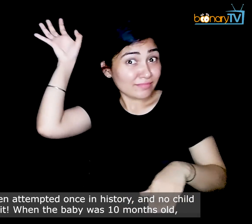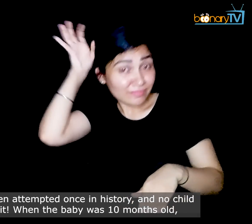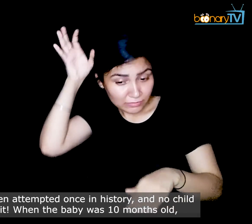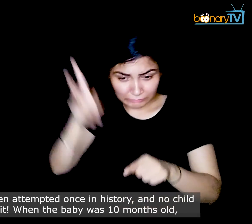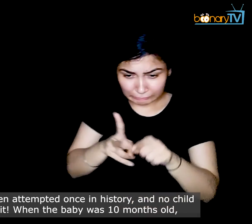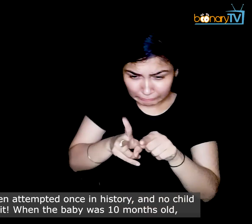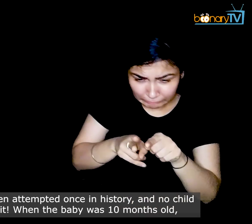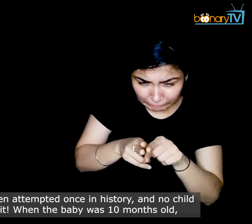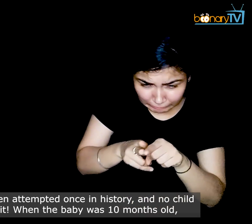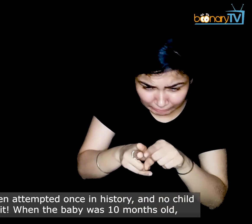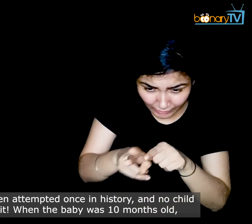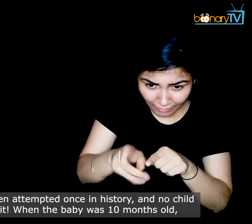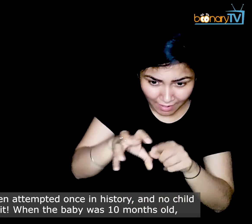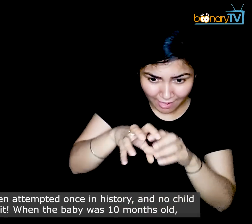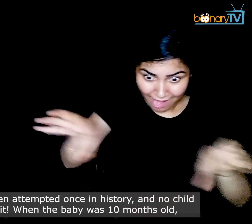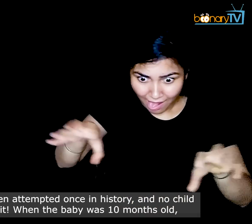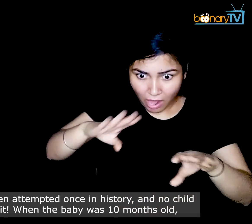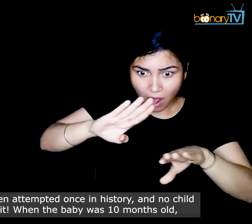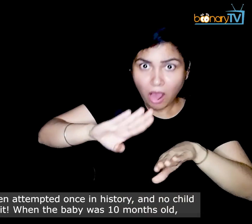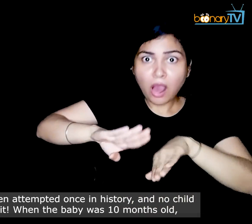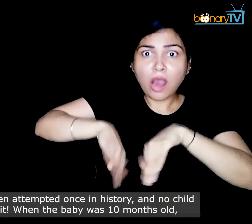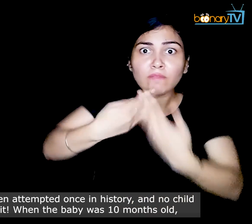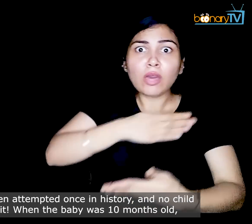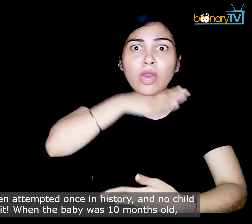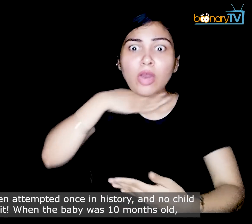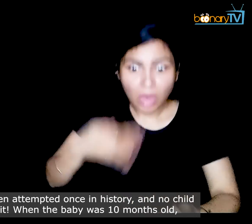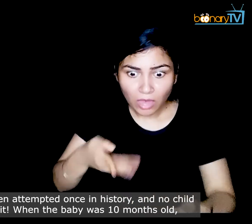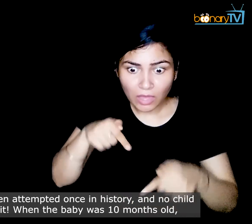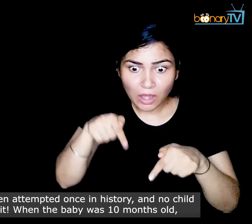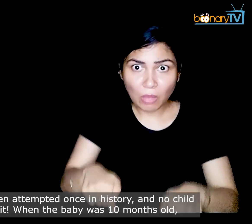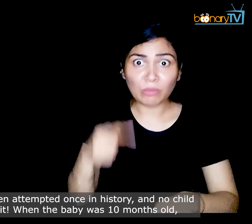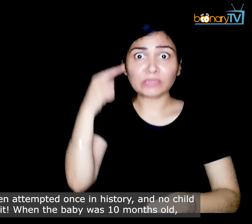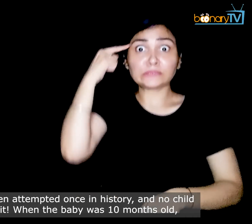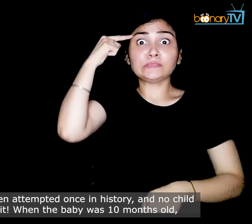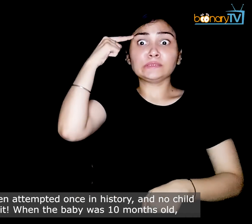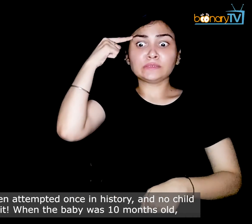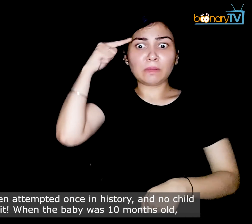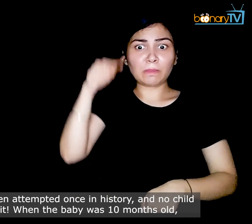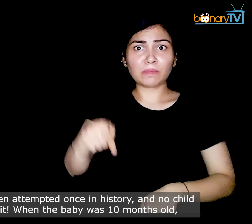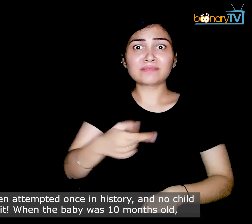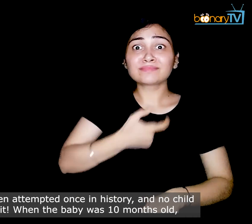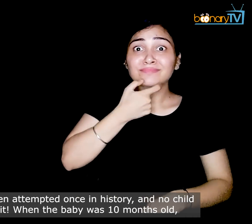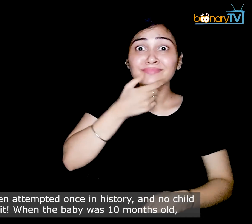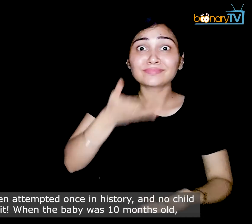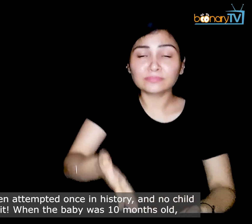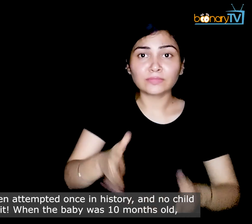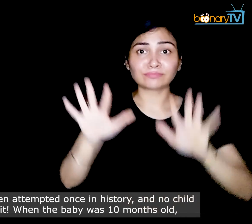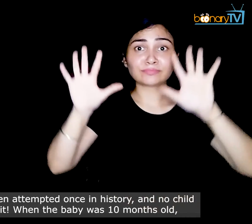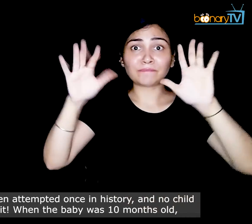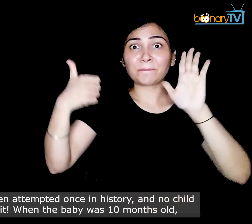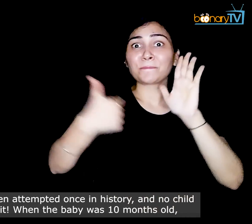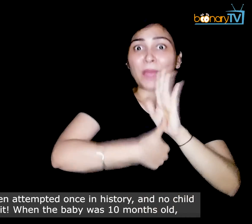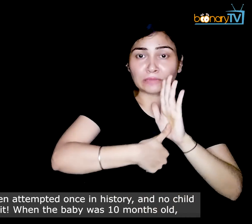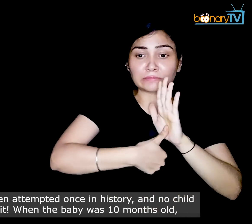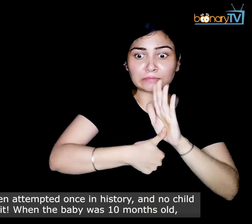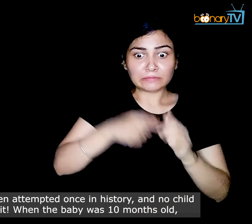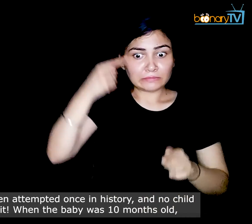in history, and no child had ever survived it. When the baby was 10